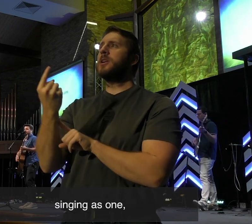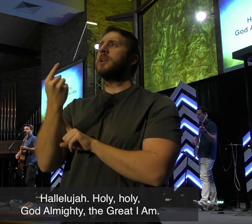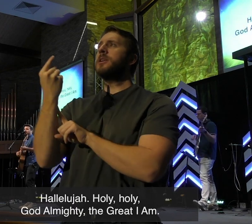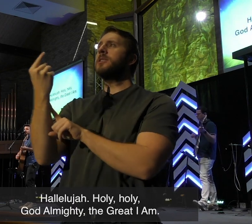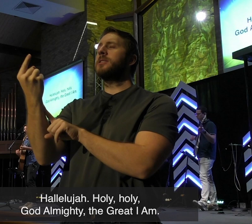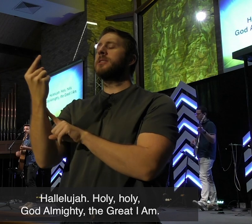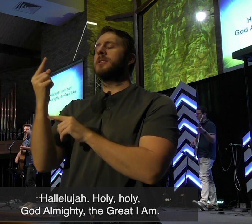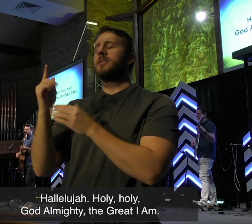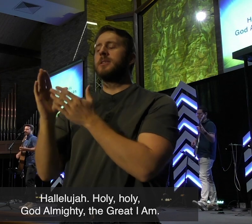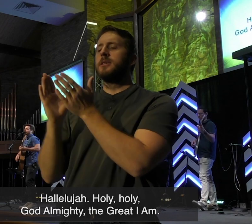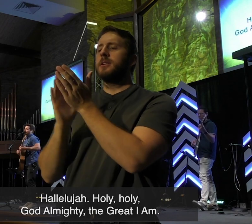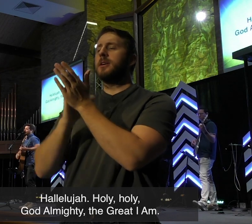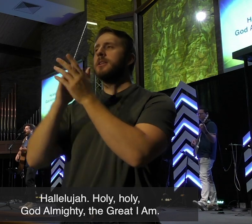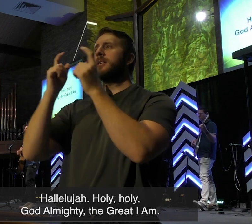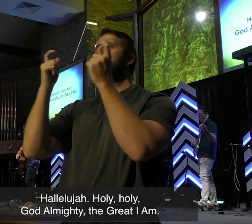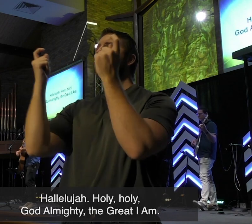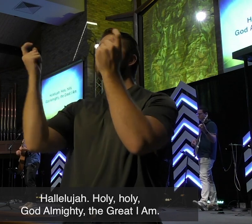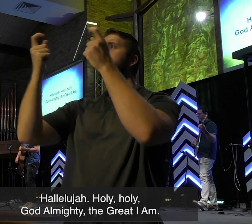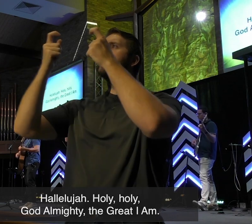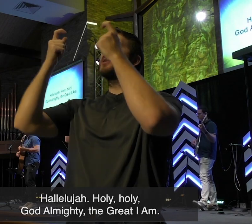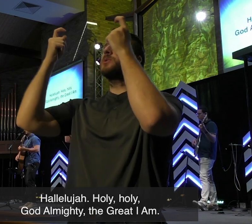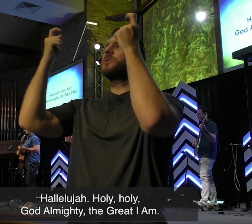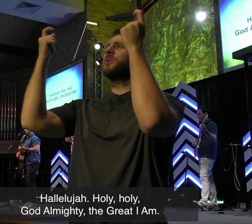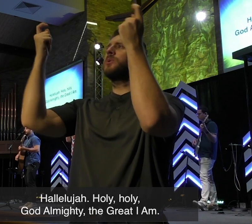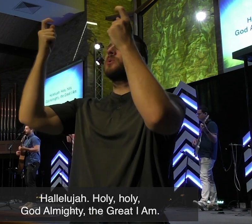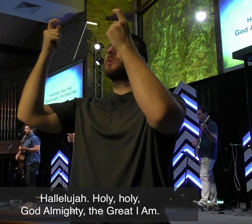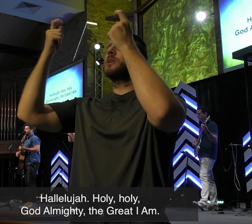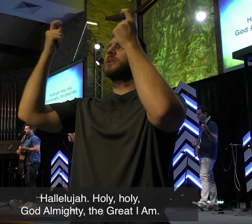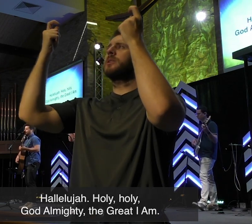as one,